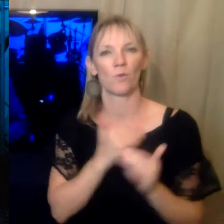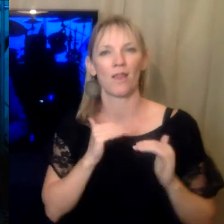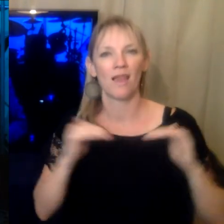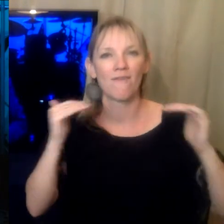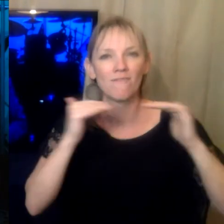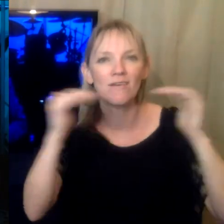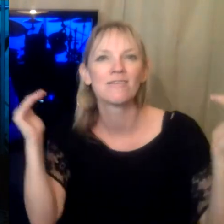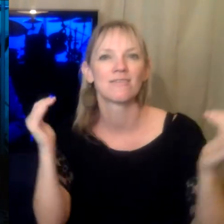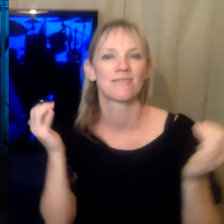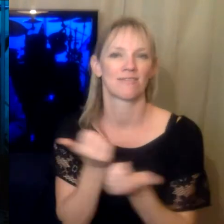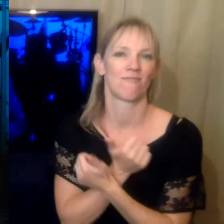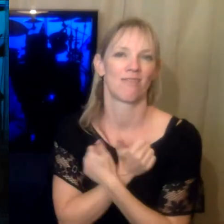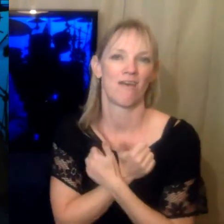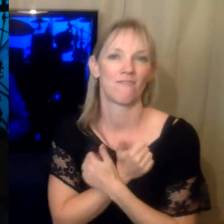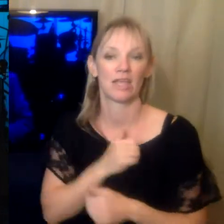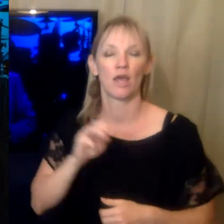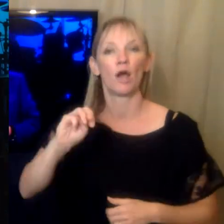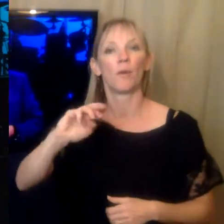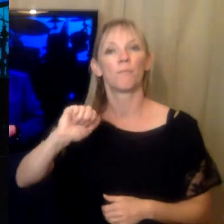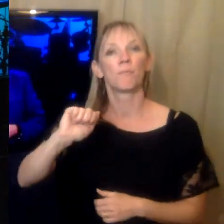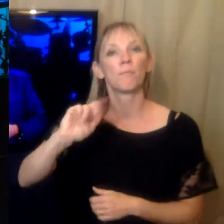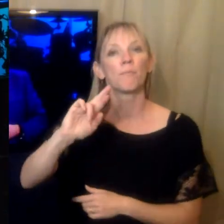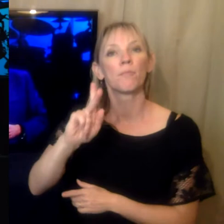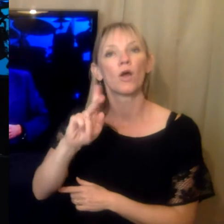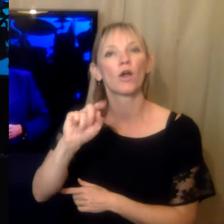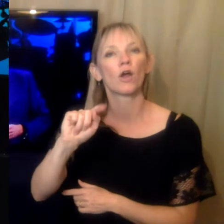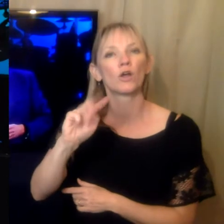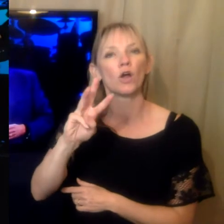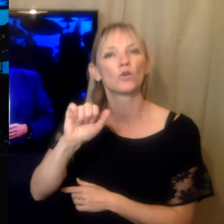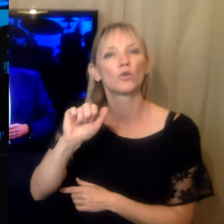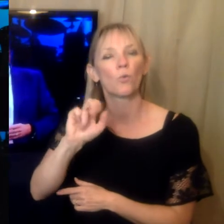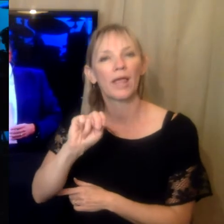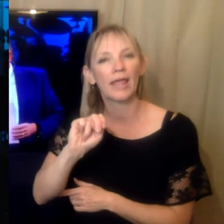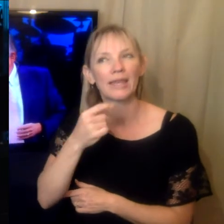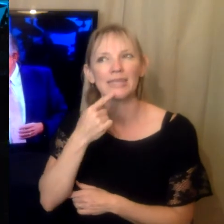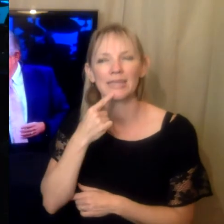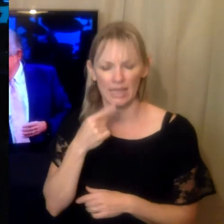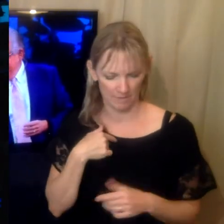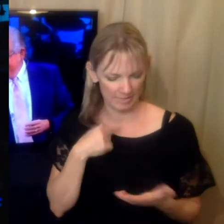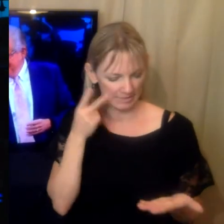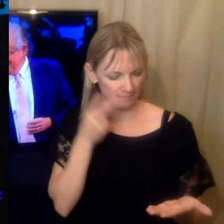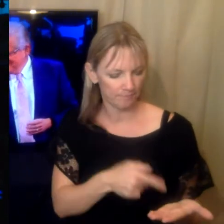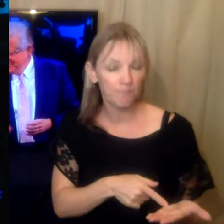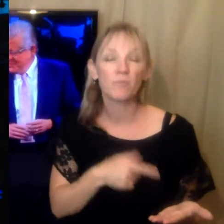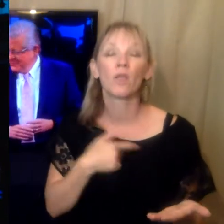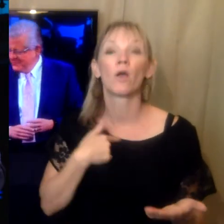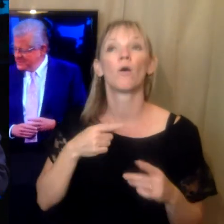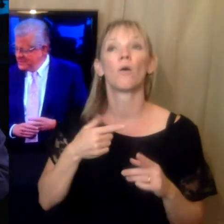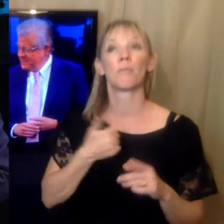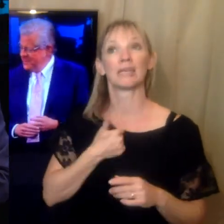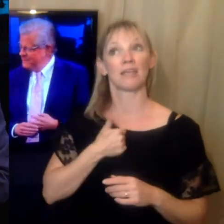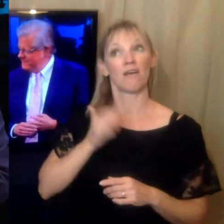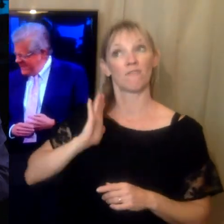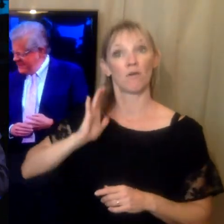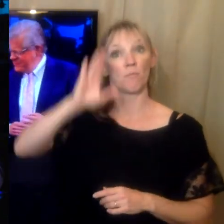the honesty of Mark Twain when he said, let me get it here. He said, "When I was a boy of